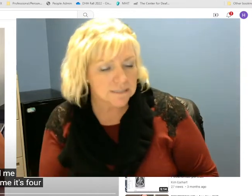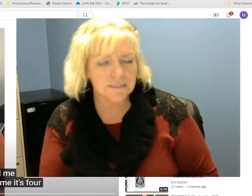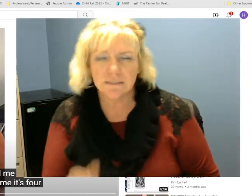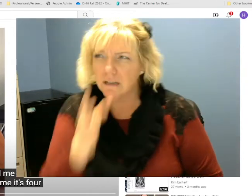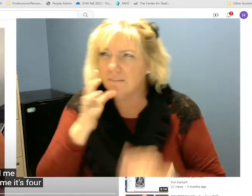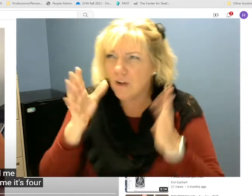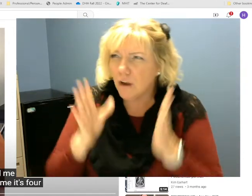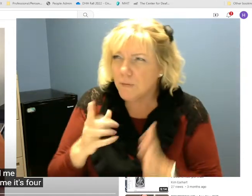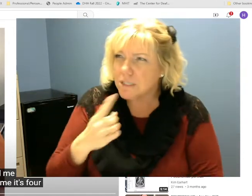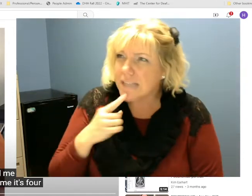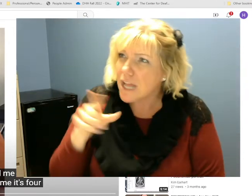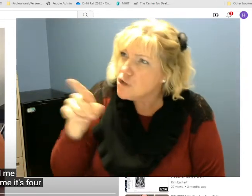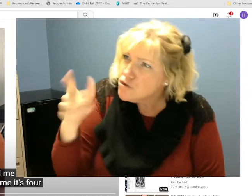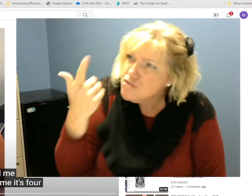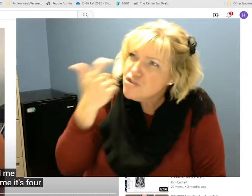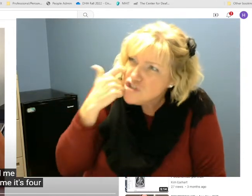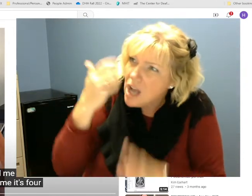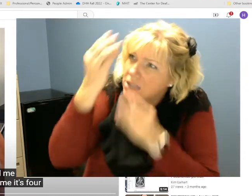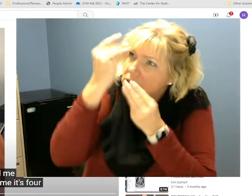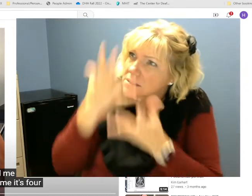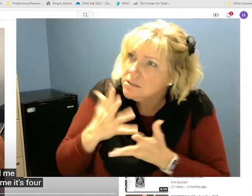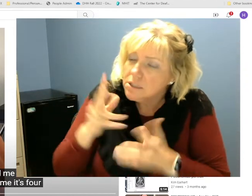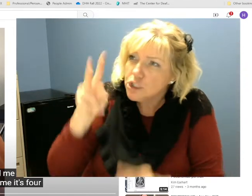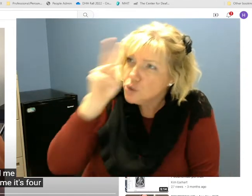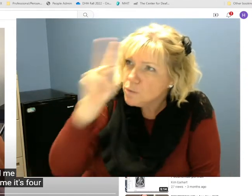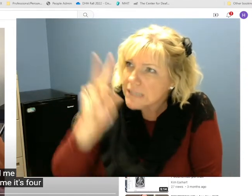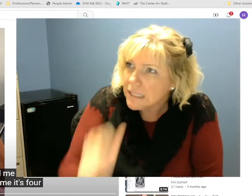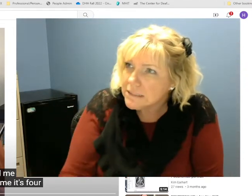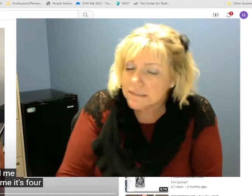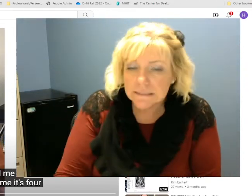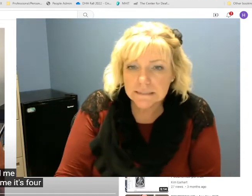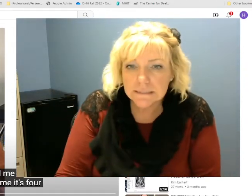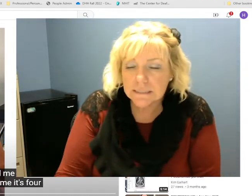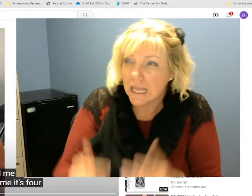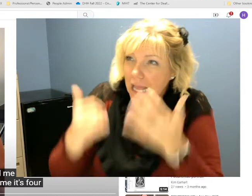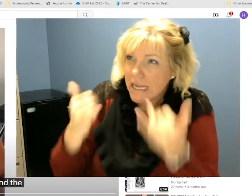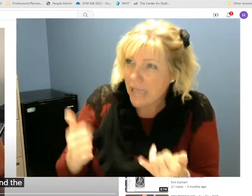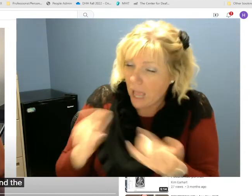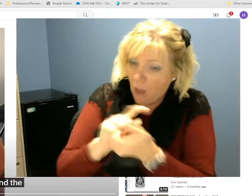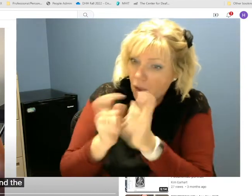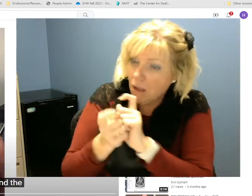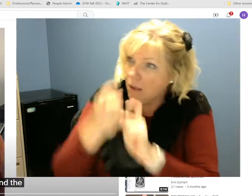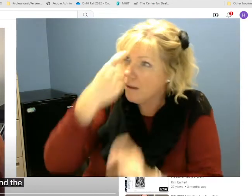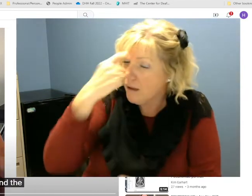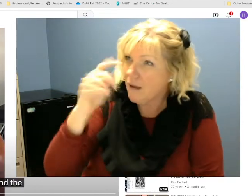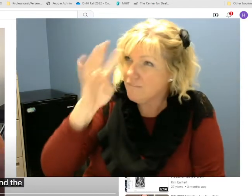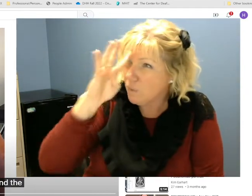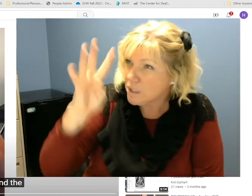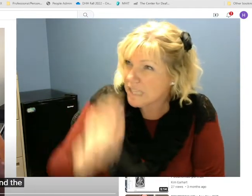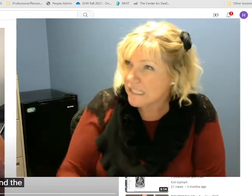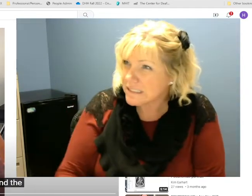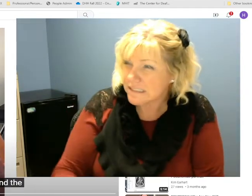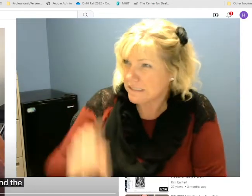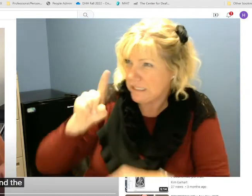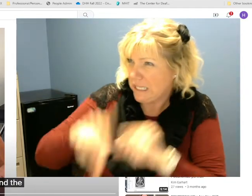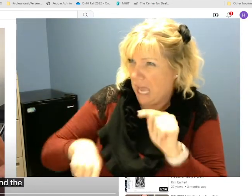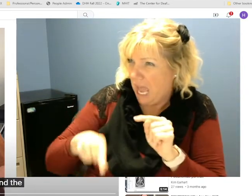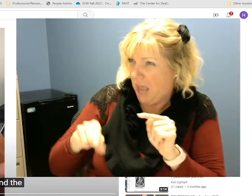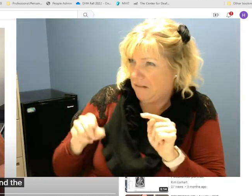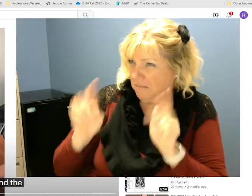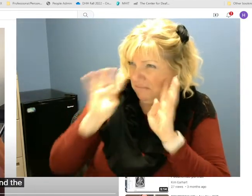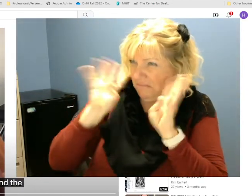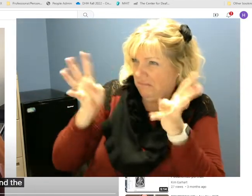says, but you told me it was 2 cents. And now you're telling me it's 4 cents? You can't just do that.